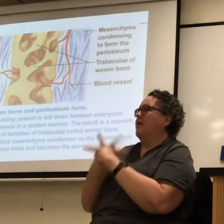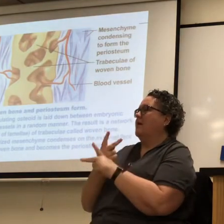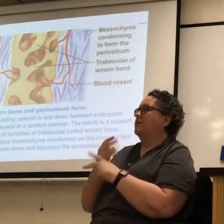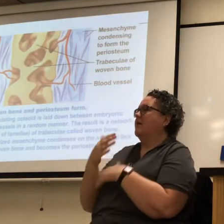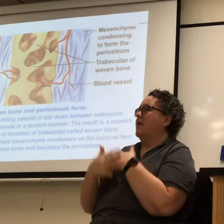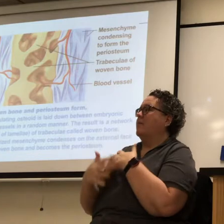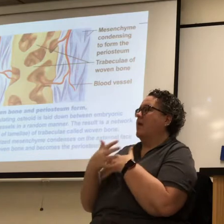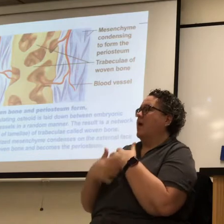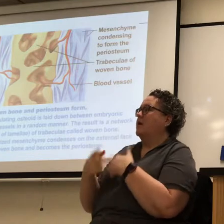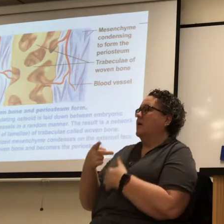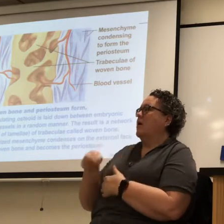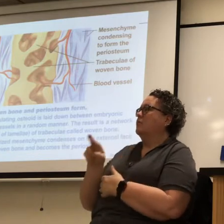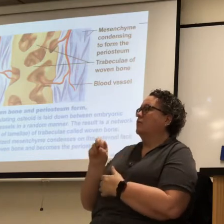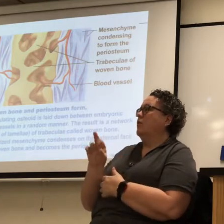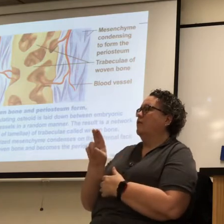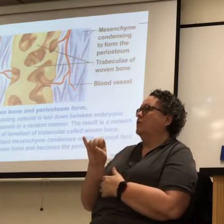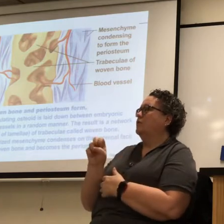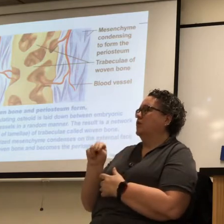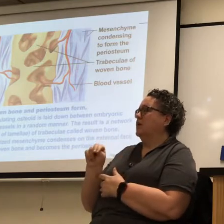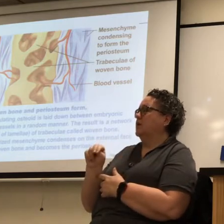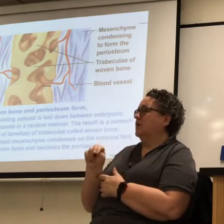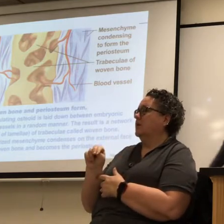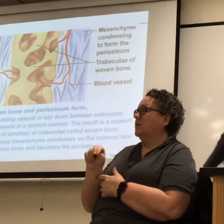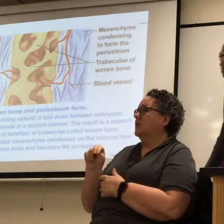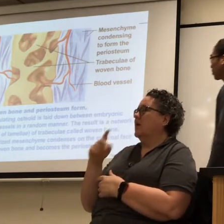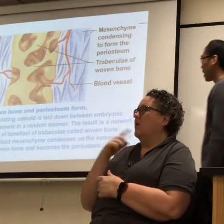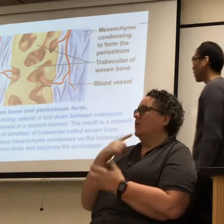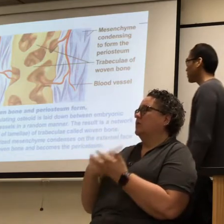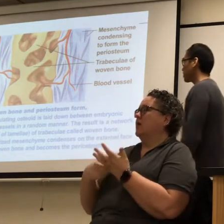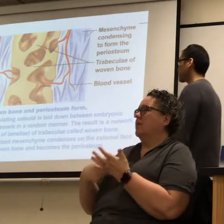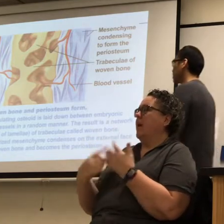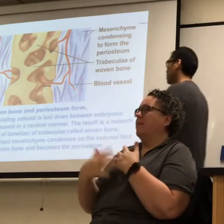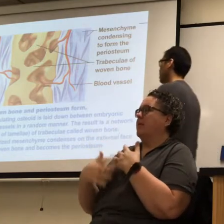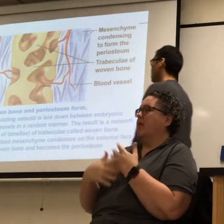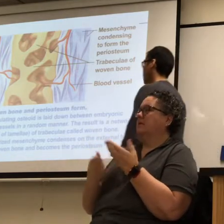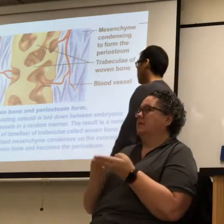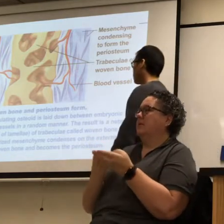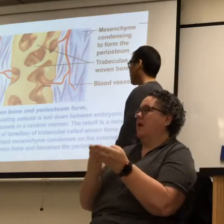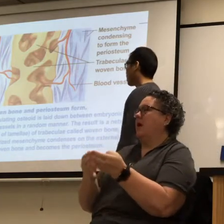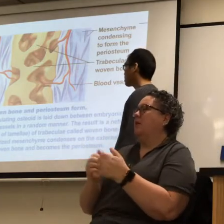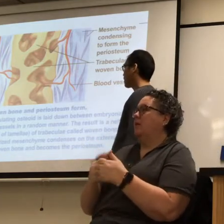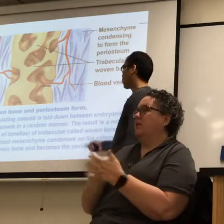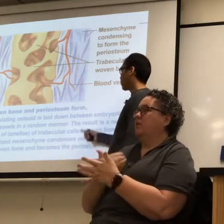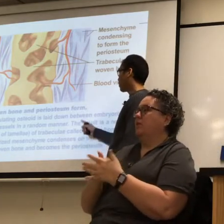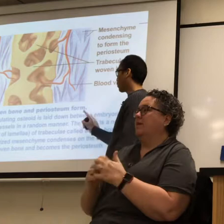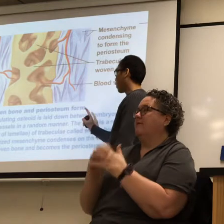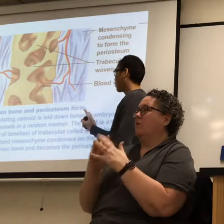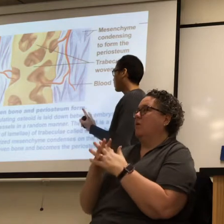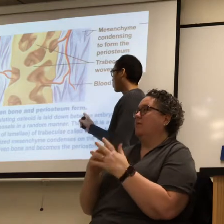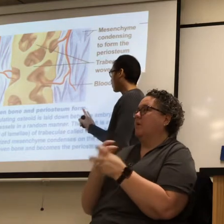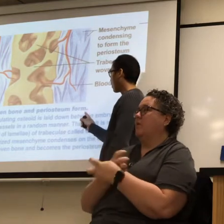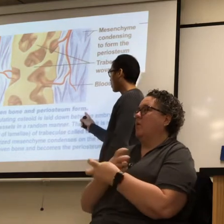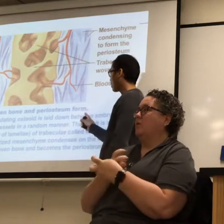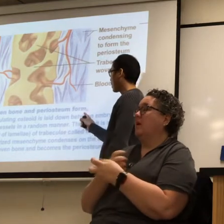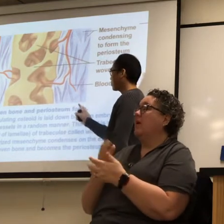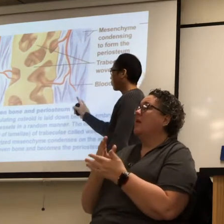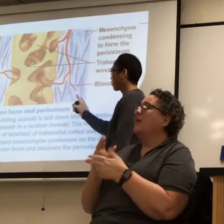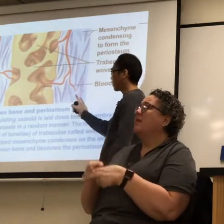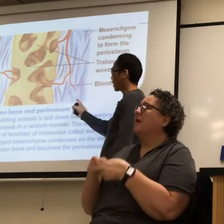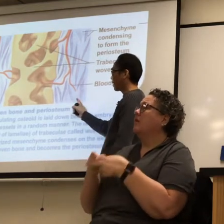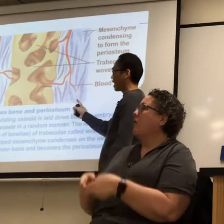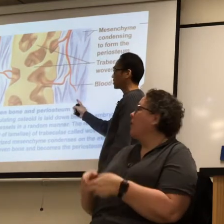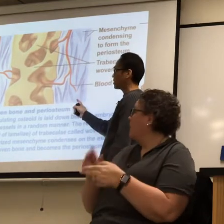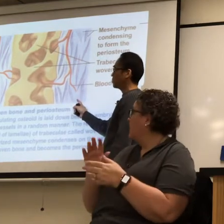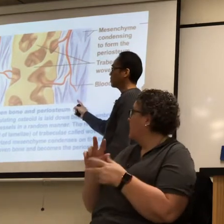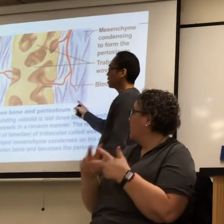Now you always want to talk about the blood supply when you get newly formed bone. And so what happens is They call step three the woven bone part, and you